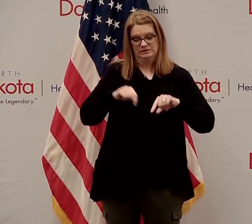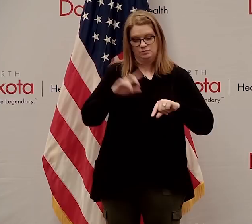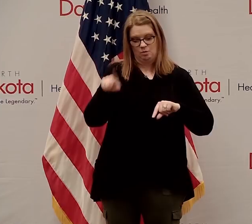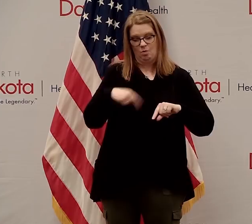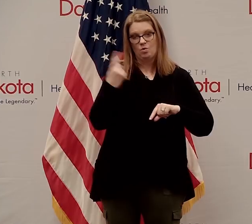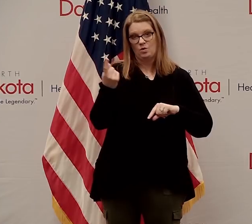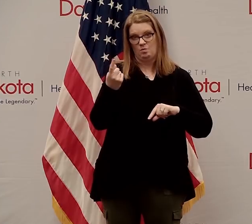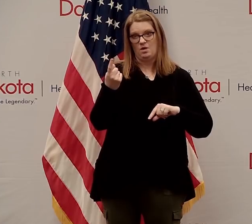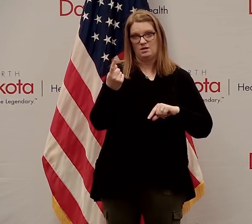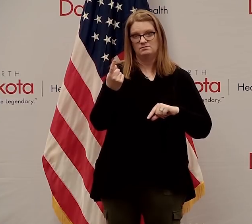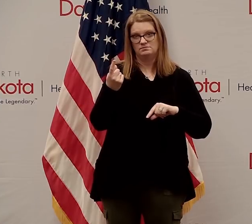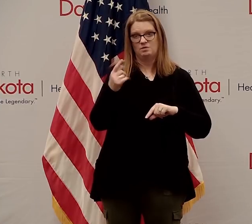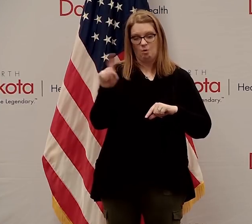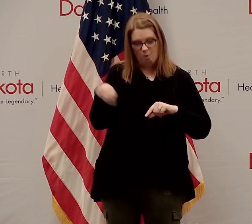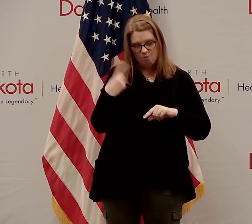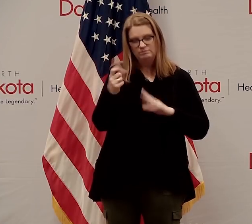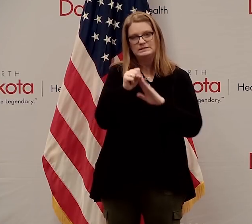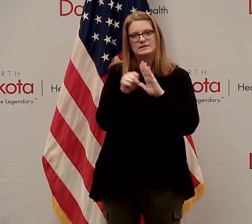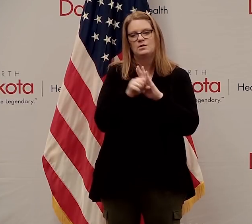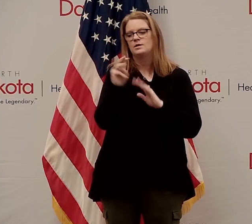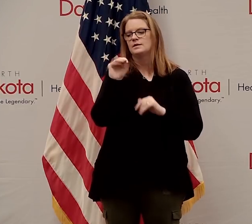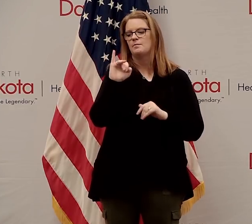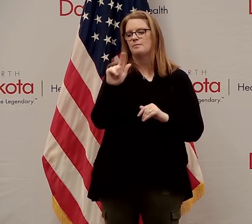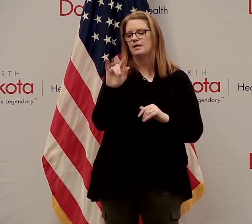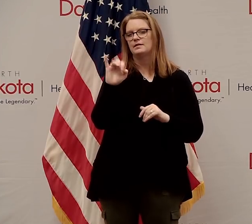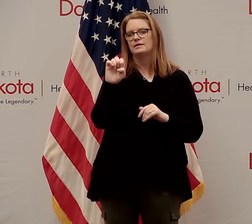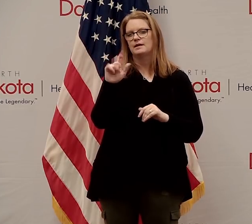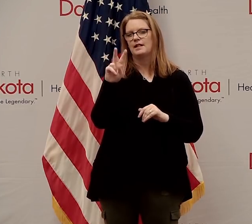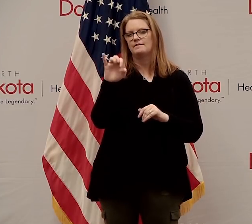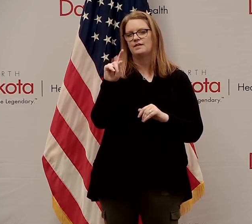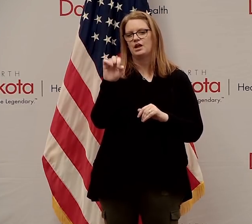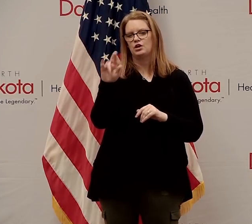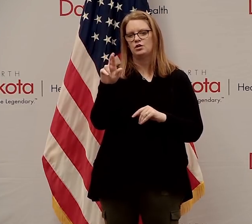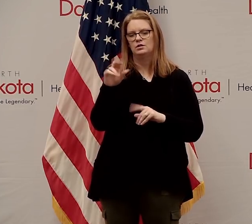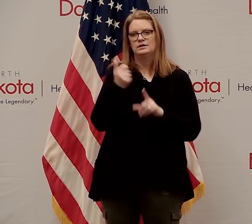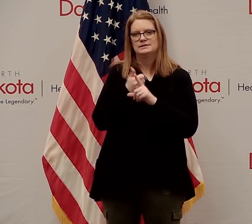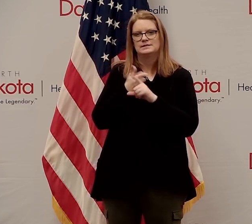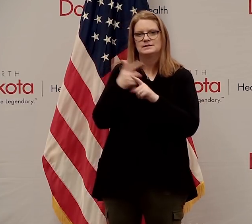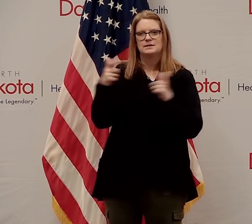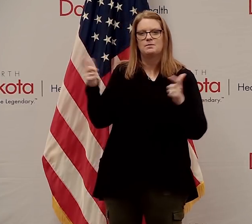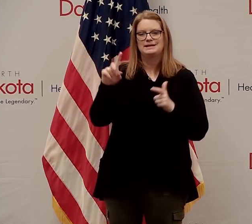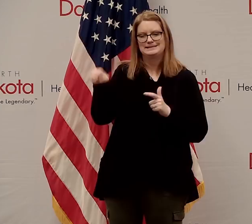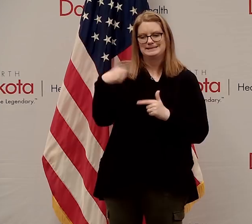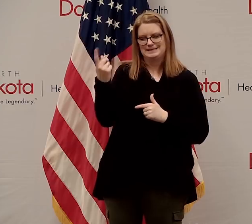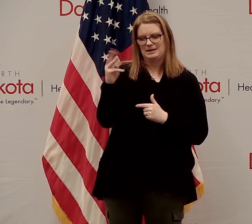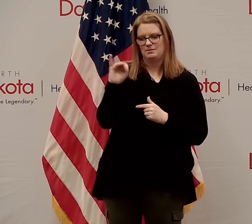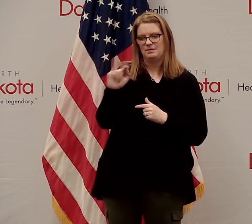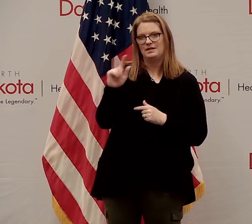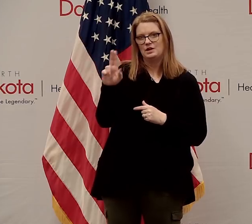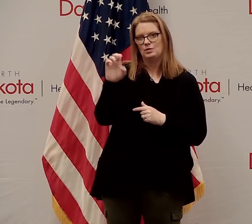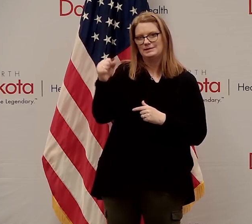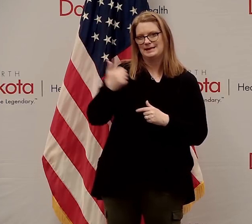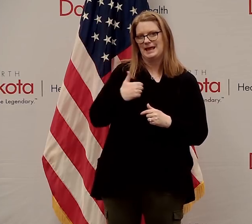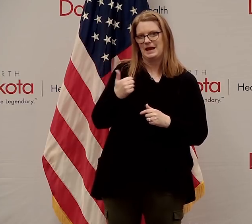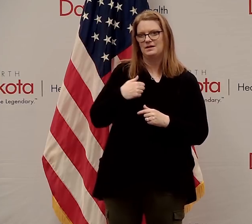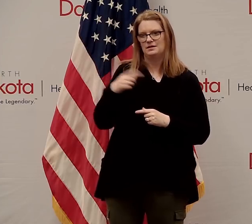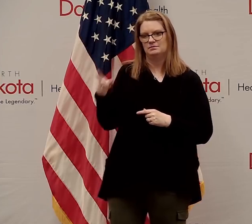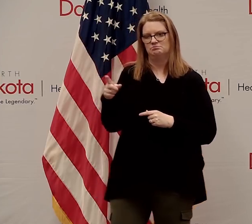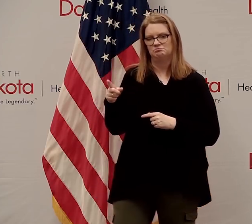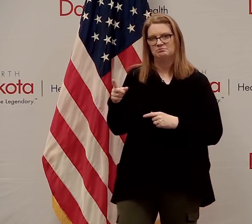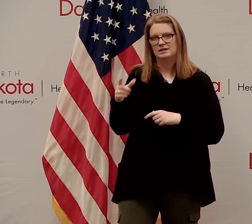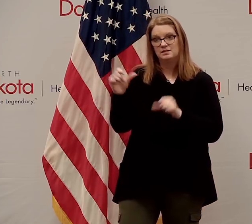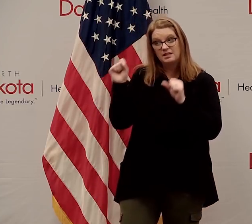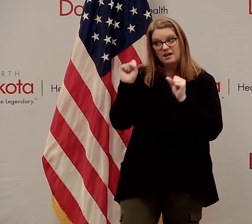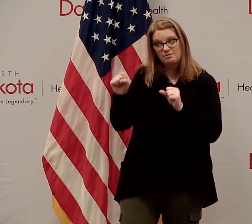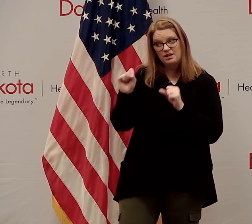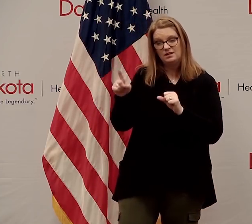nation with its own mill and elevator, and it's the largest single mill in the U.S. and Canada right now, and with a capacity